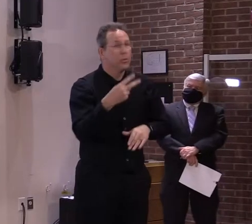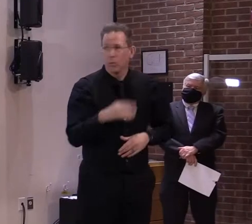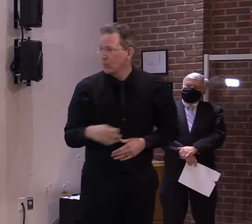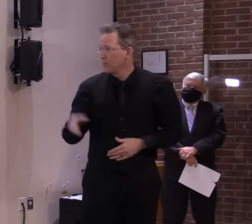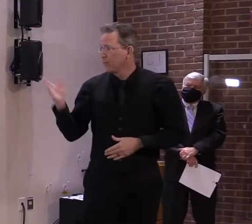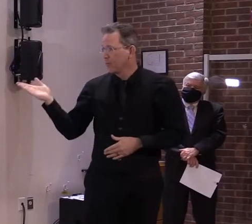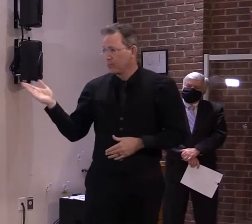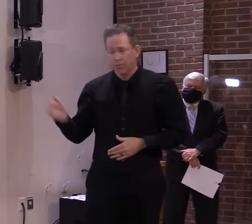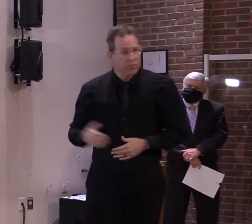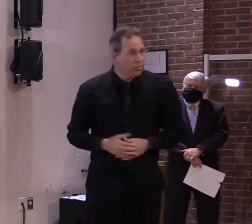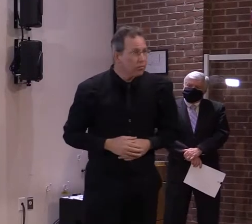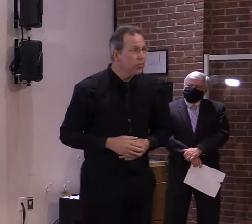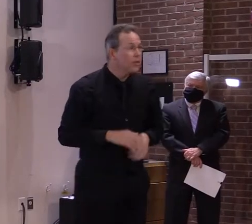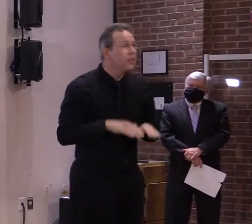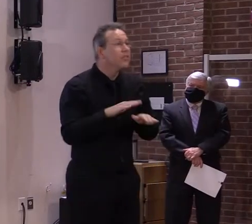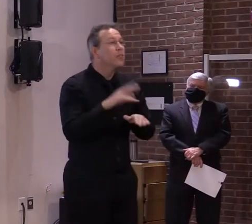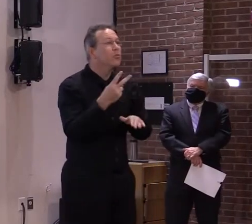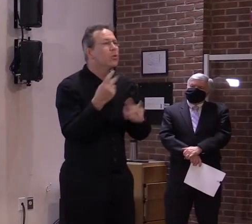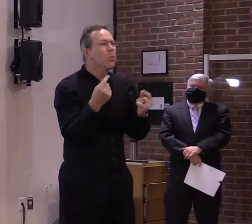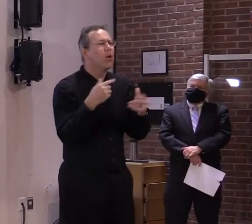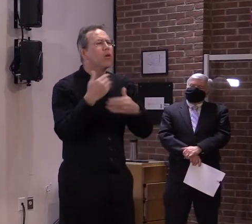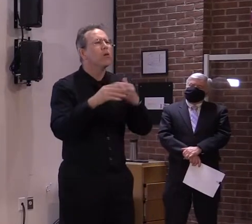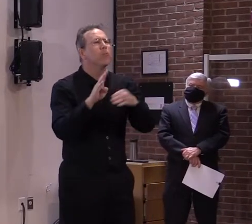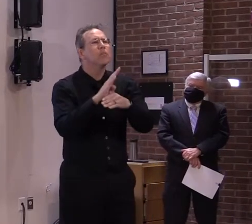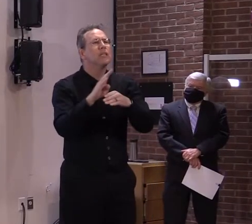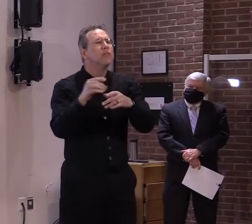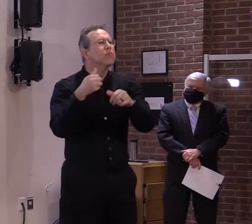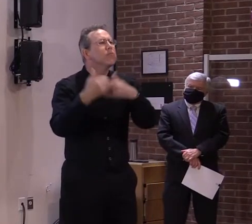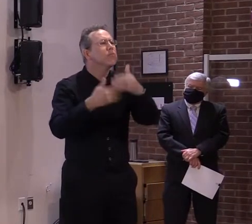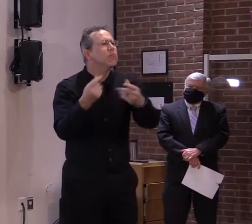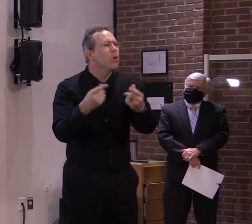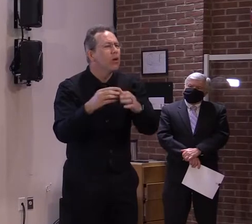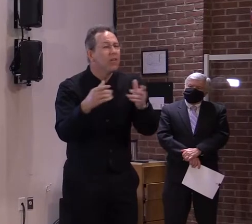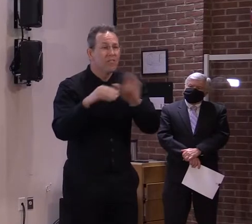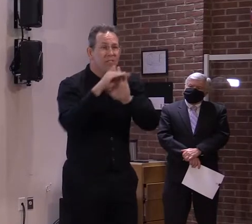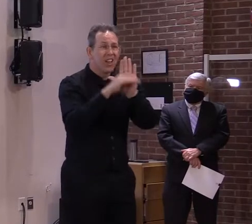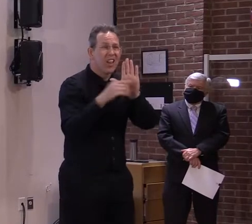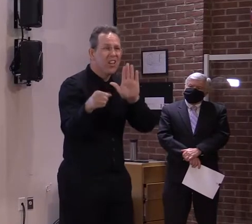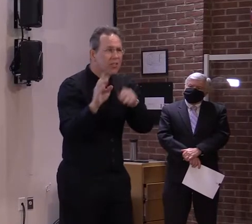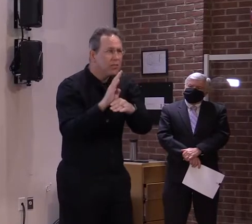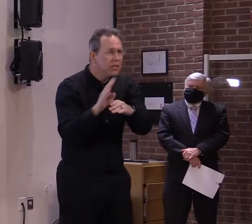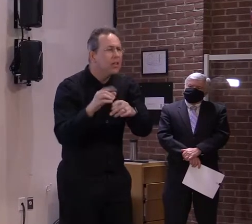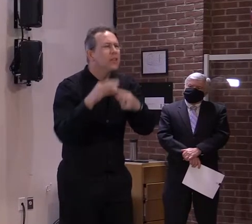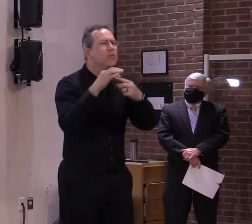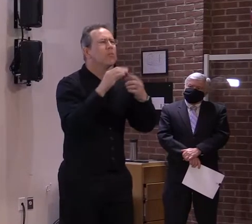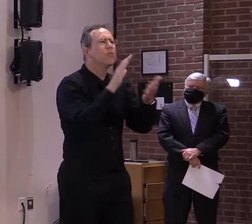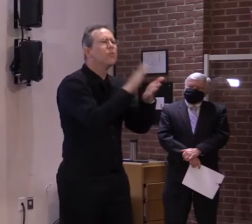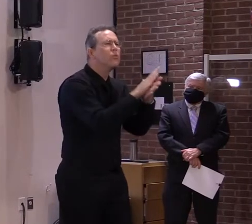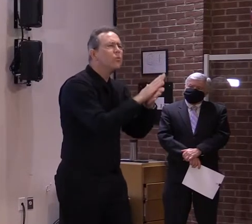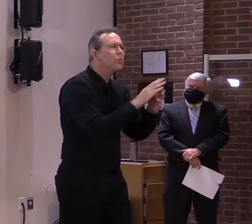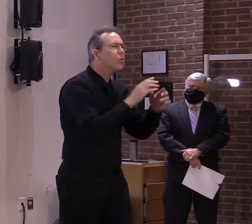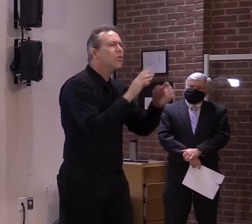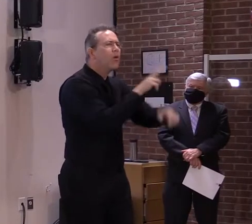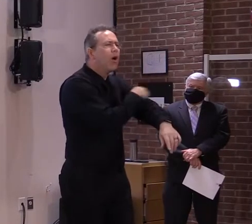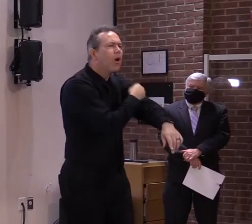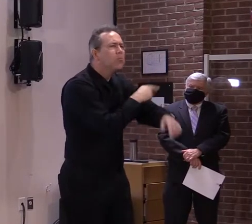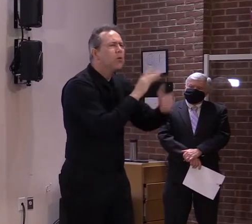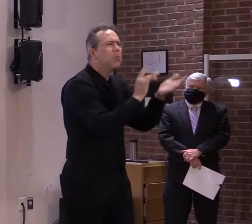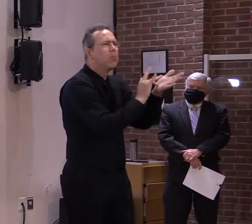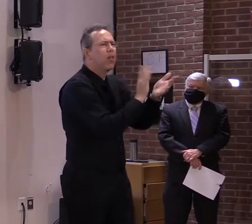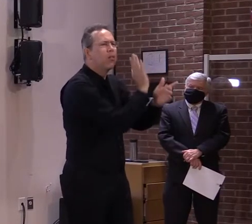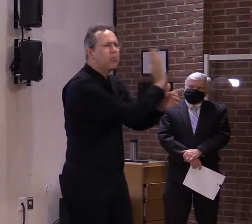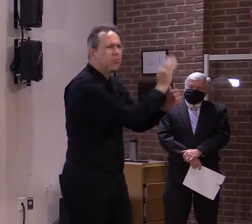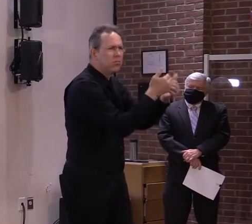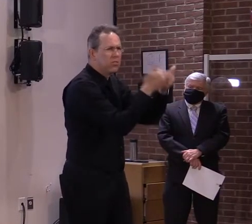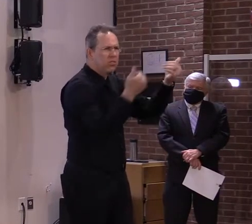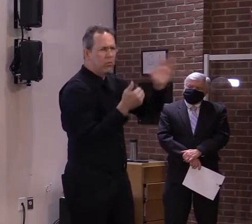universal guidance, except for education and healthcare, which will maintain their own guidance.